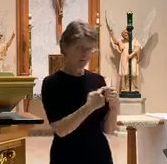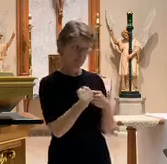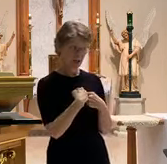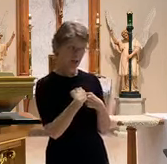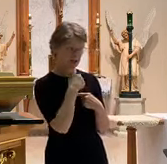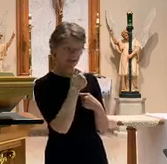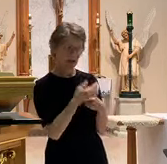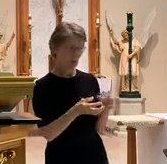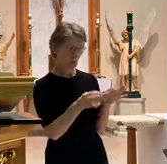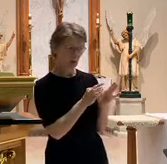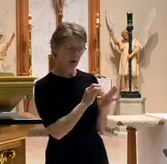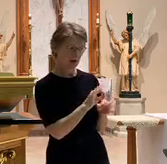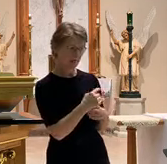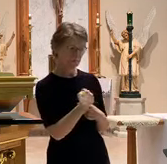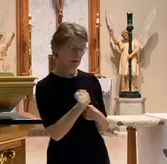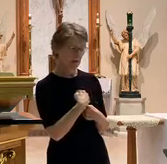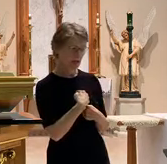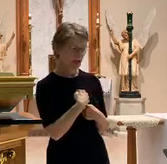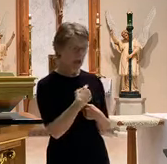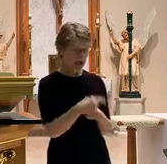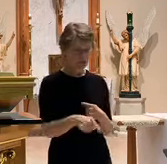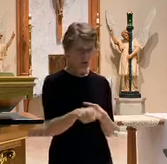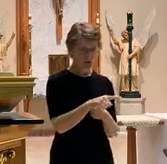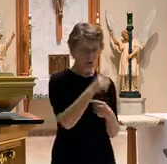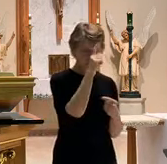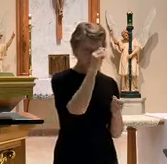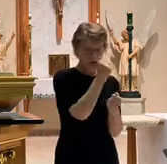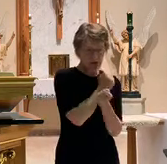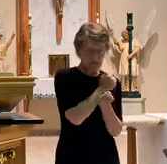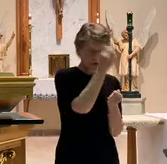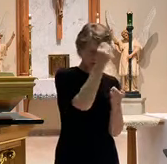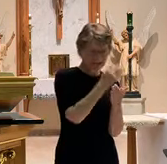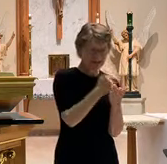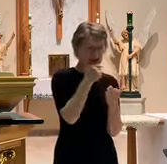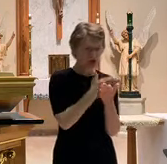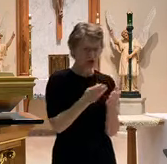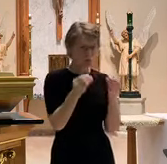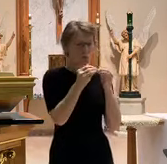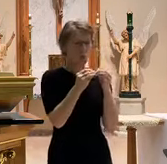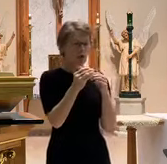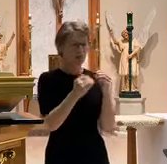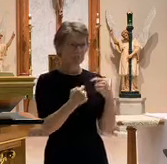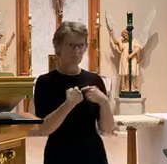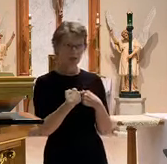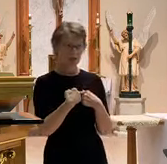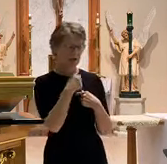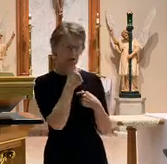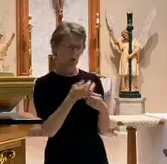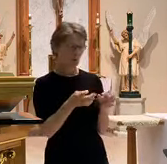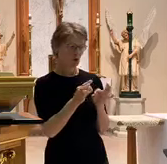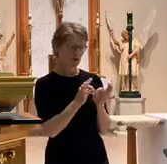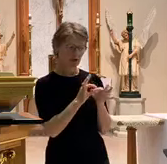worthy of me. And whoever loves son or daughter more than me is not worthy of